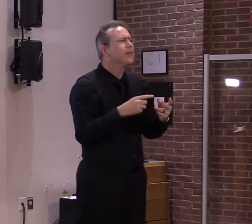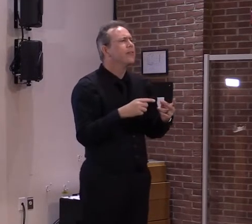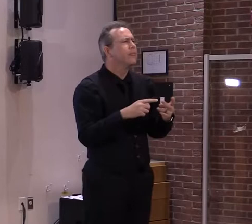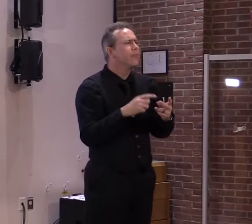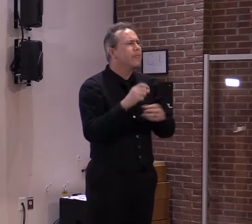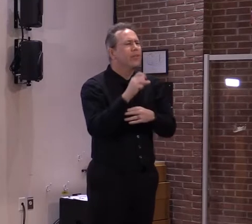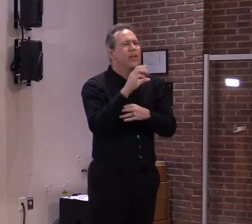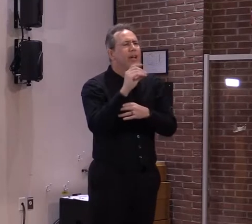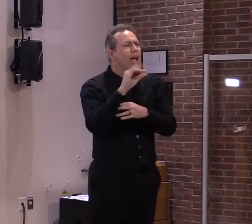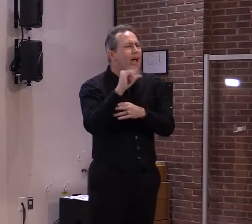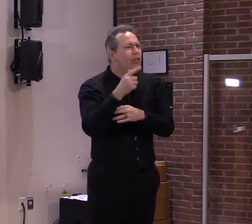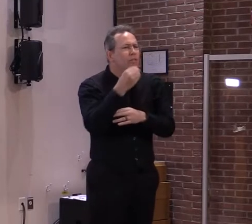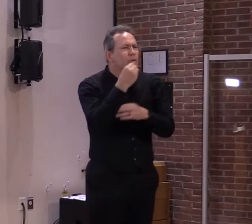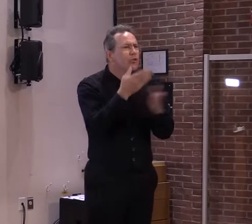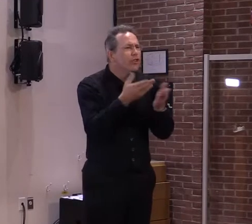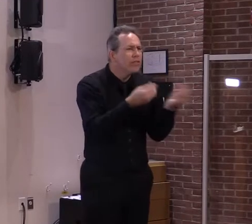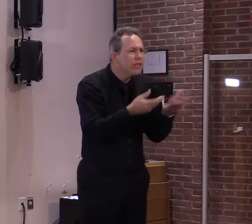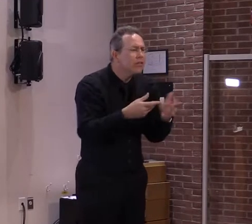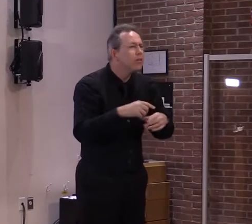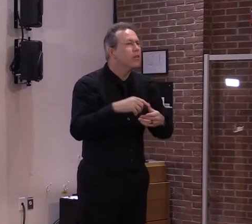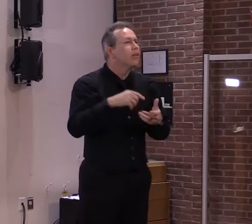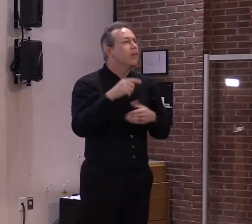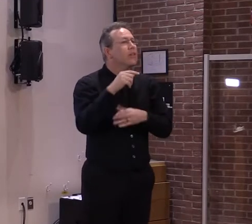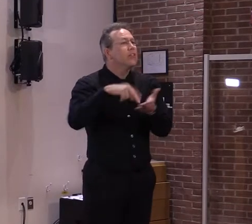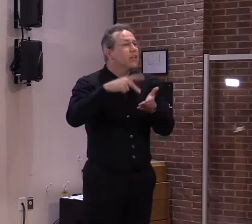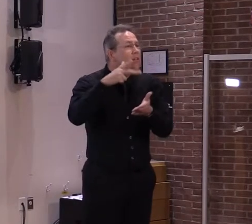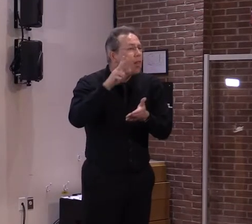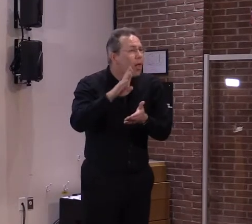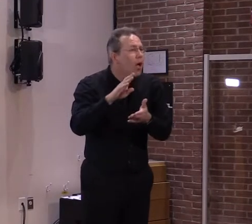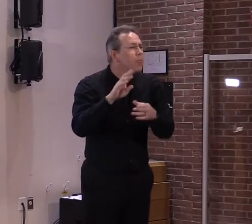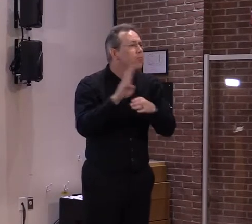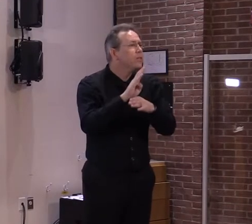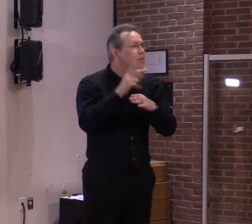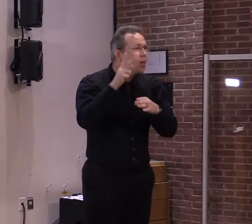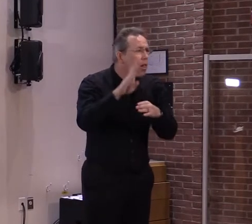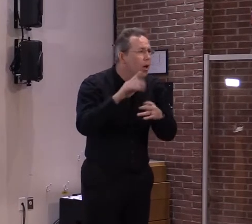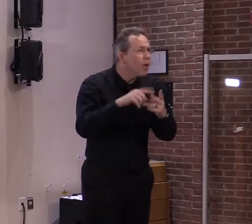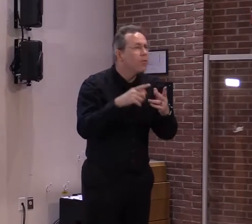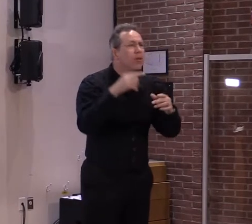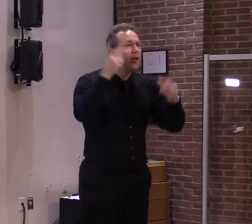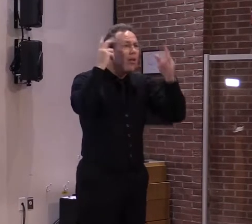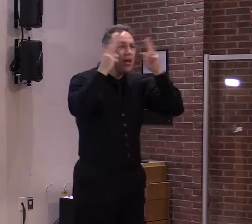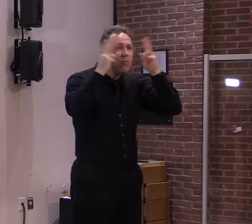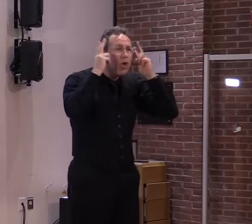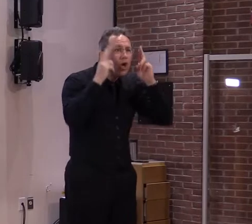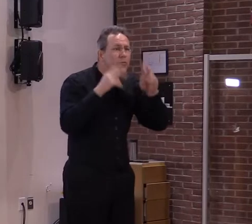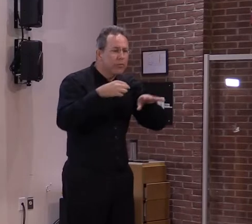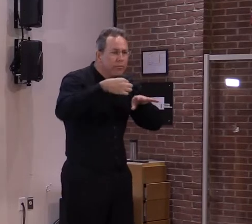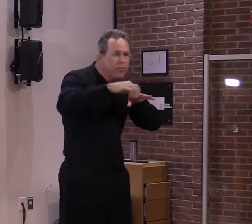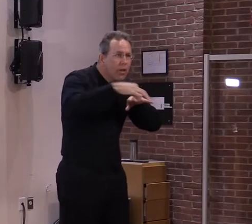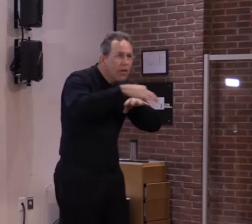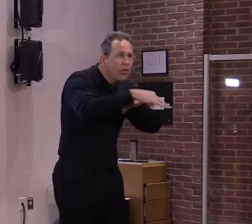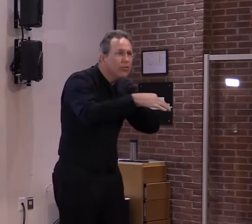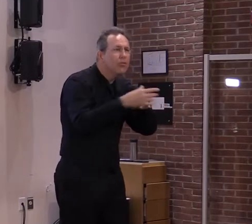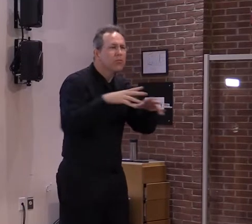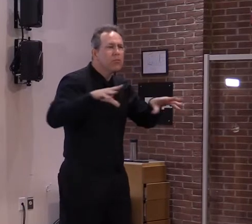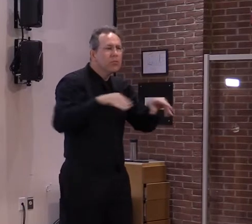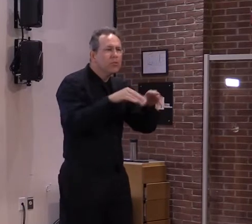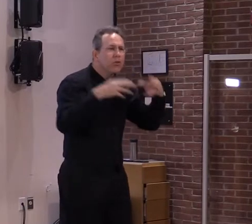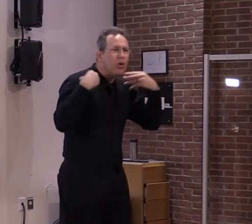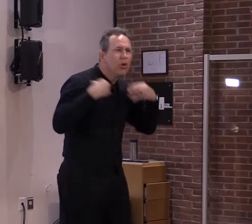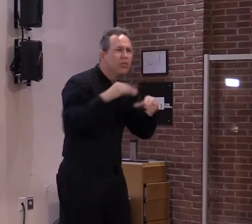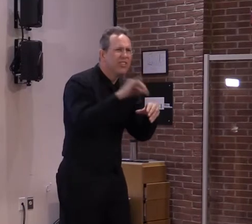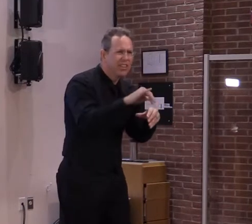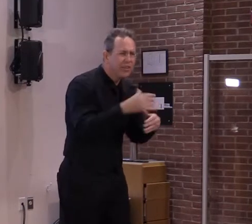salons, barbershops, spas and nail salons, religious facilities and places of worship, close contact